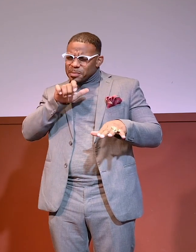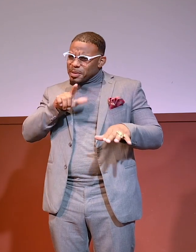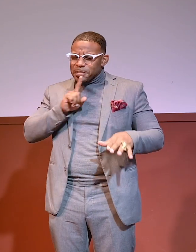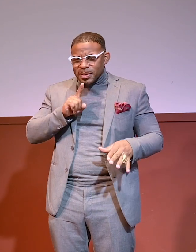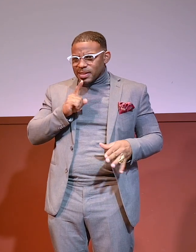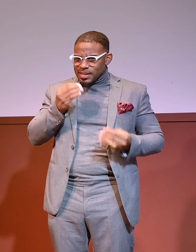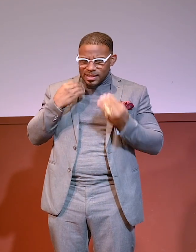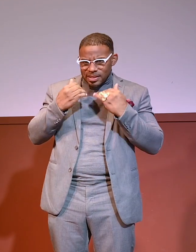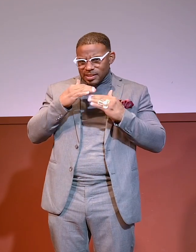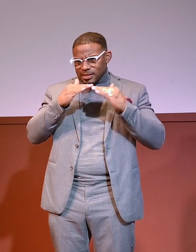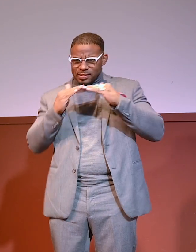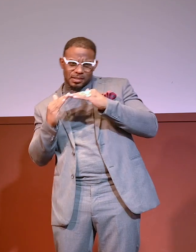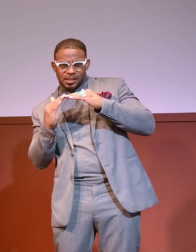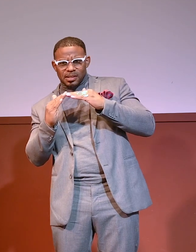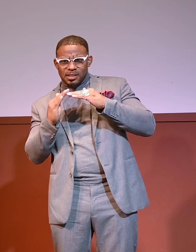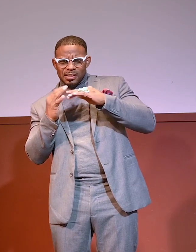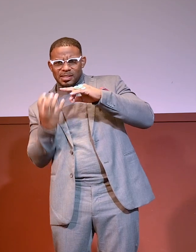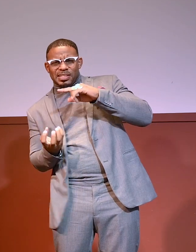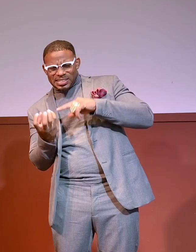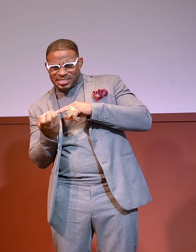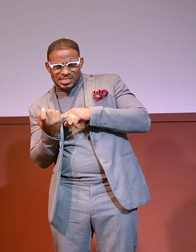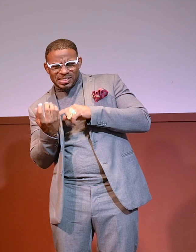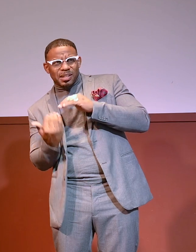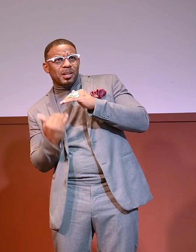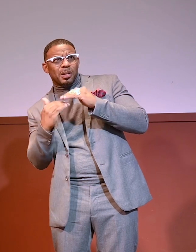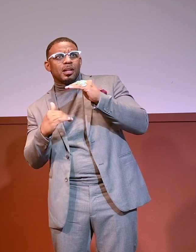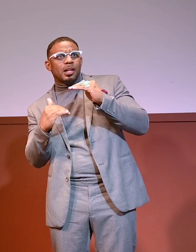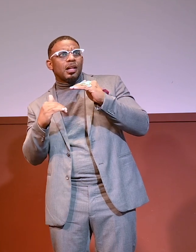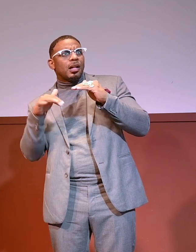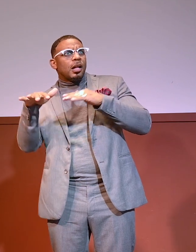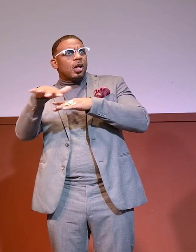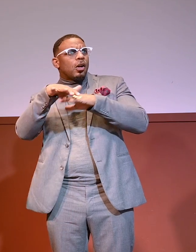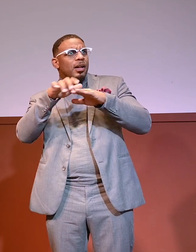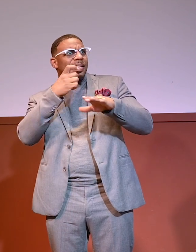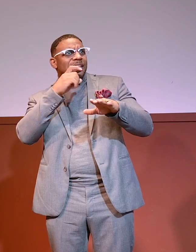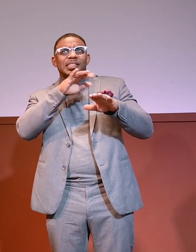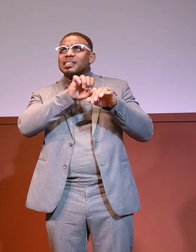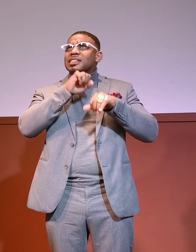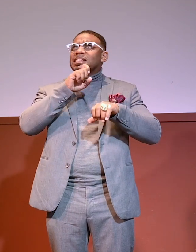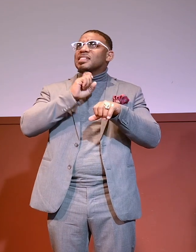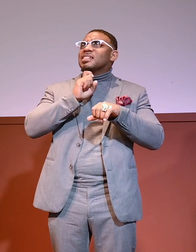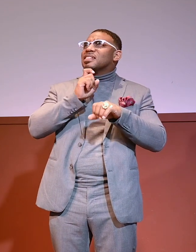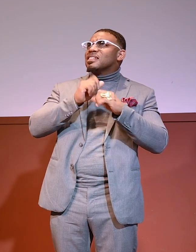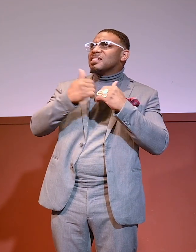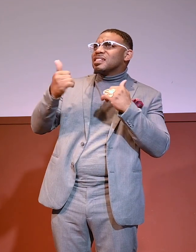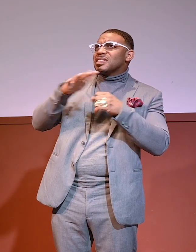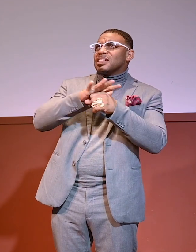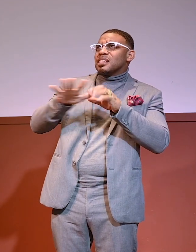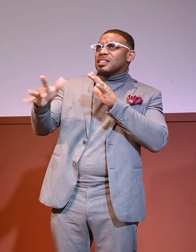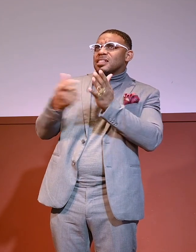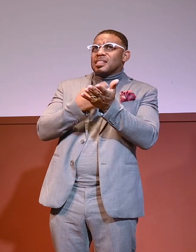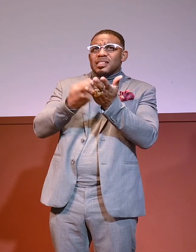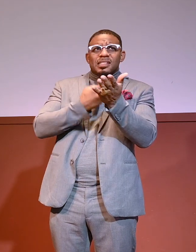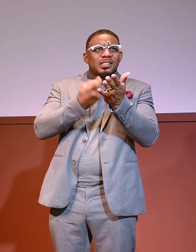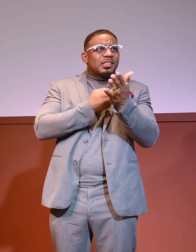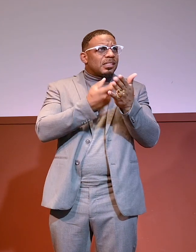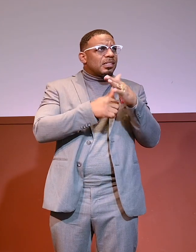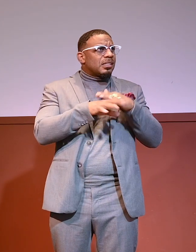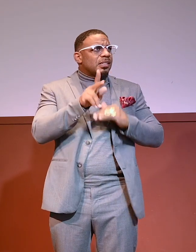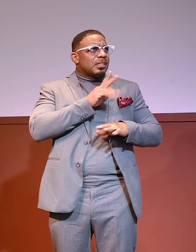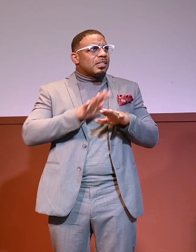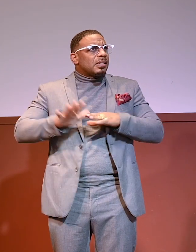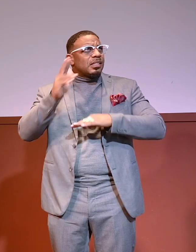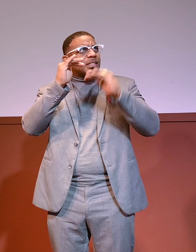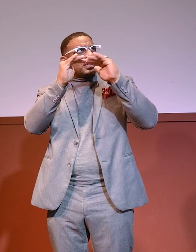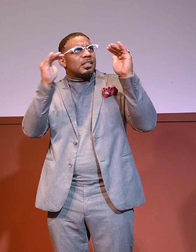be Eden tilted on its axis, hanging just a little lower, looming over glass and steel, arrogant enough to claim they scrape the underside of the kingdom of